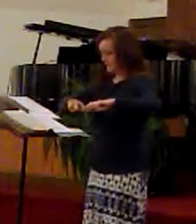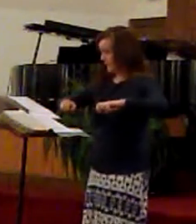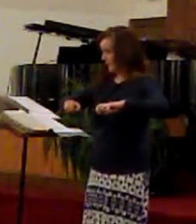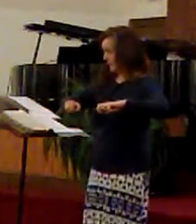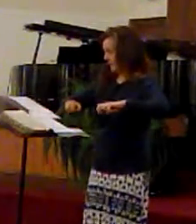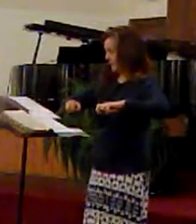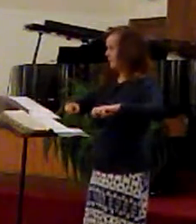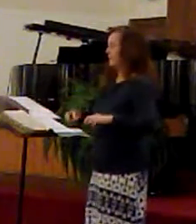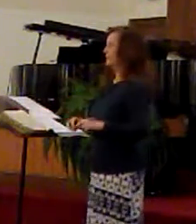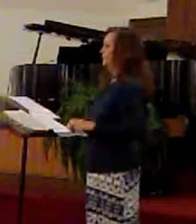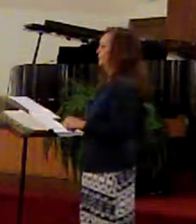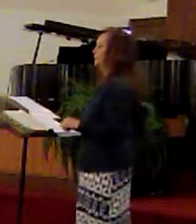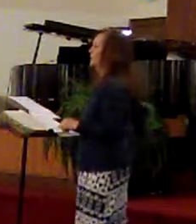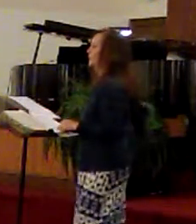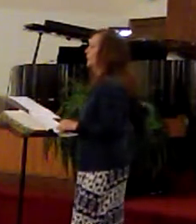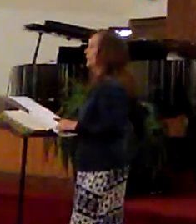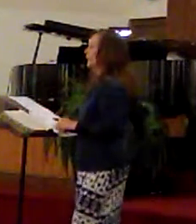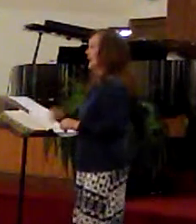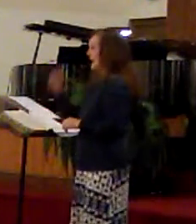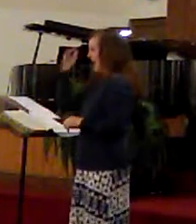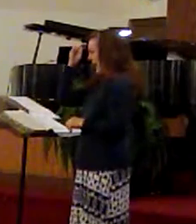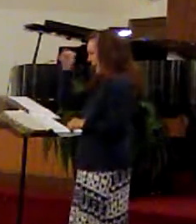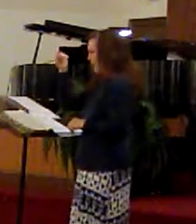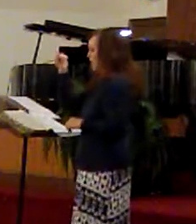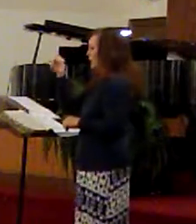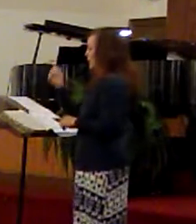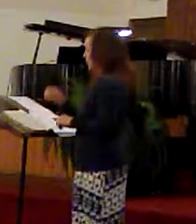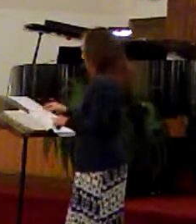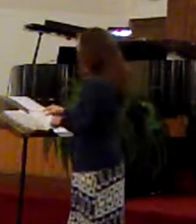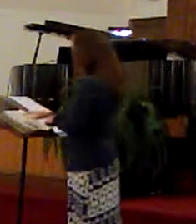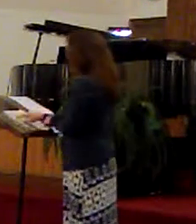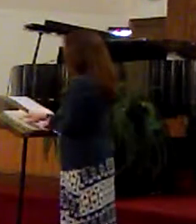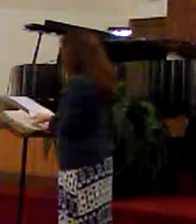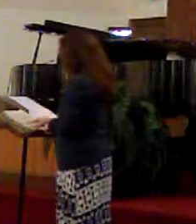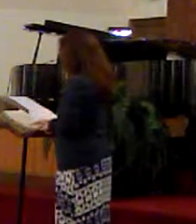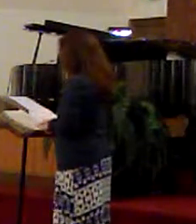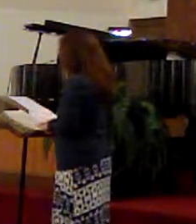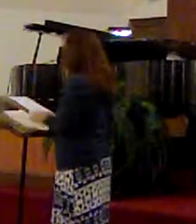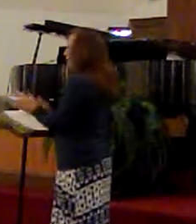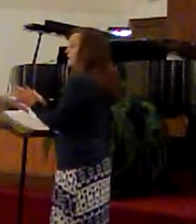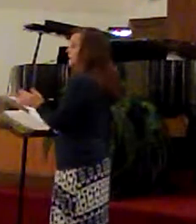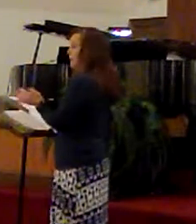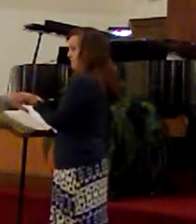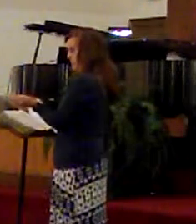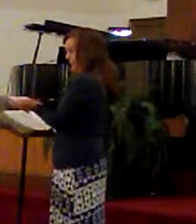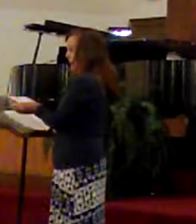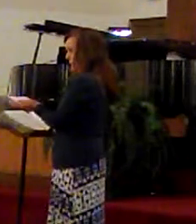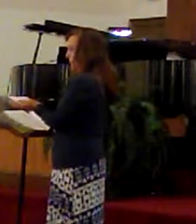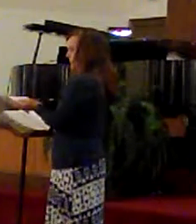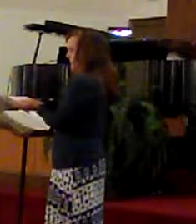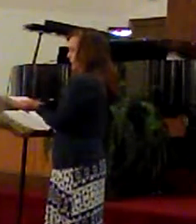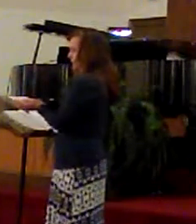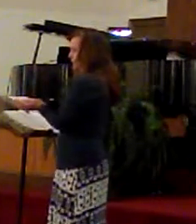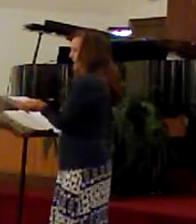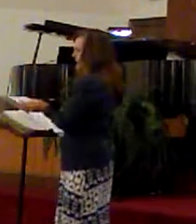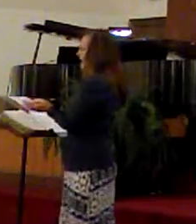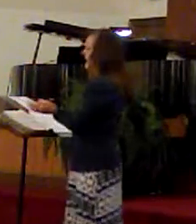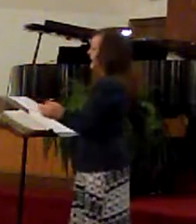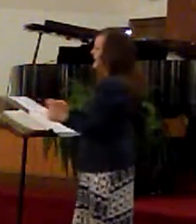read the Bible. And we talked about a systematic reading, making sure we find a convenient